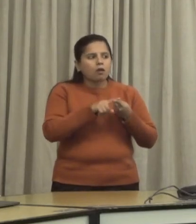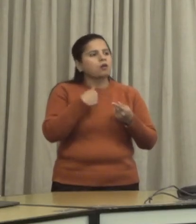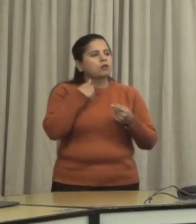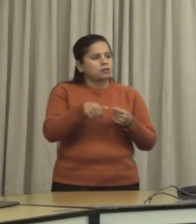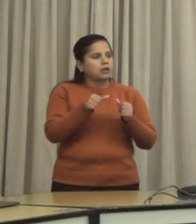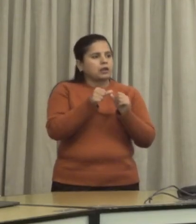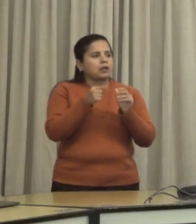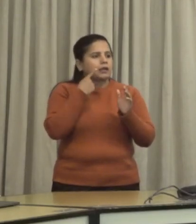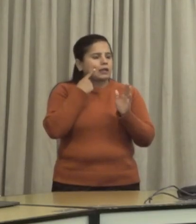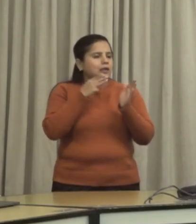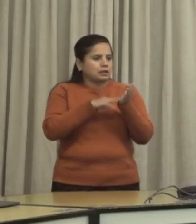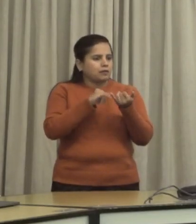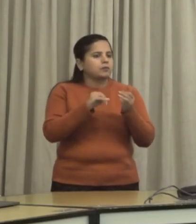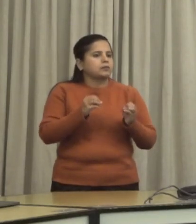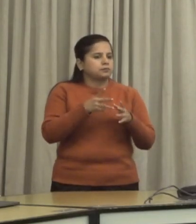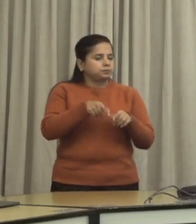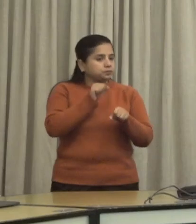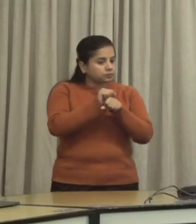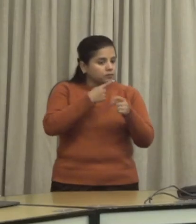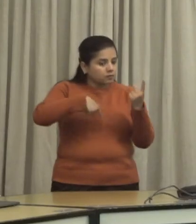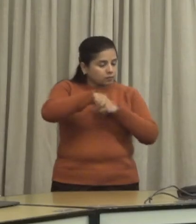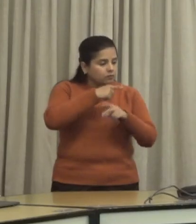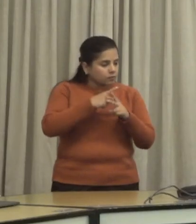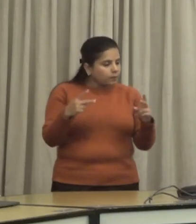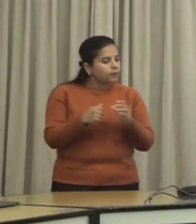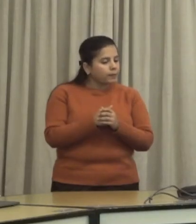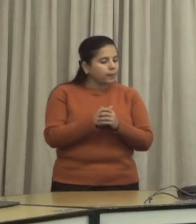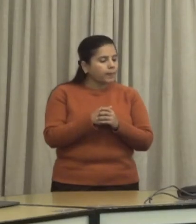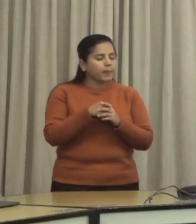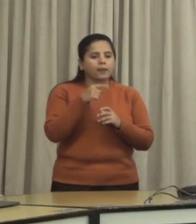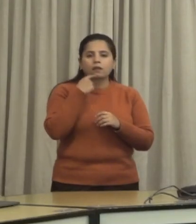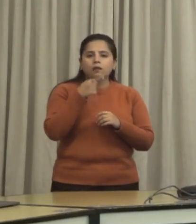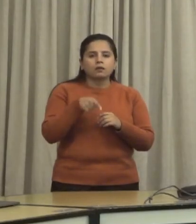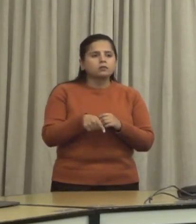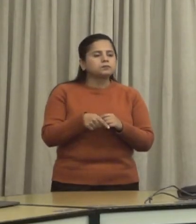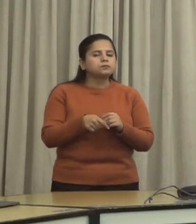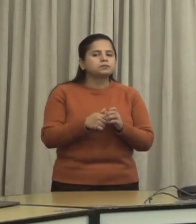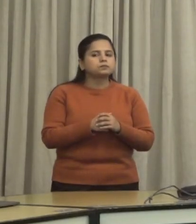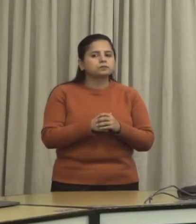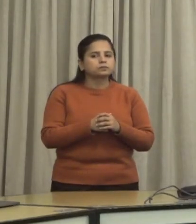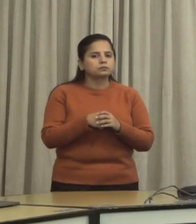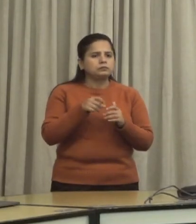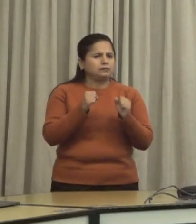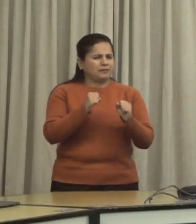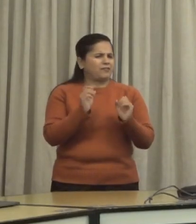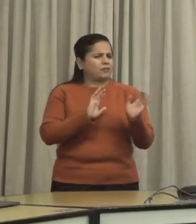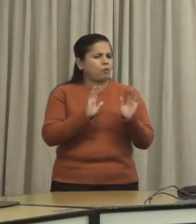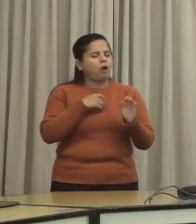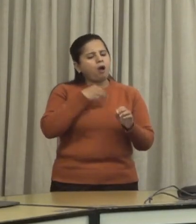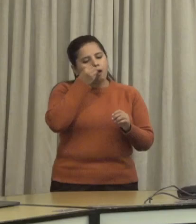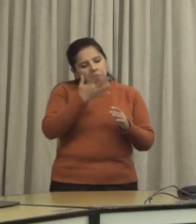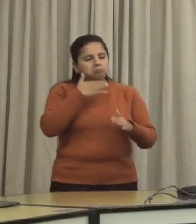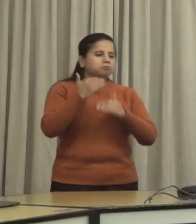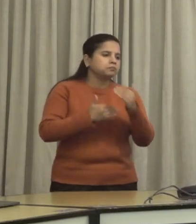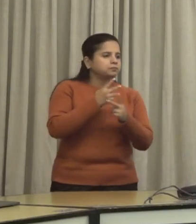at AIIMS, and after working in AIIMS, it was not a it was not a tough task, and it was